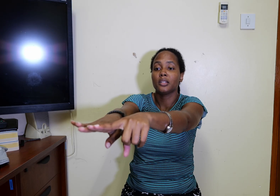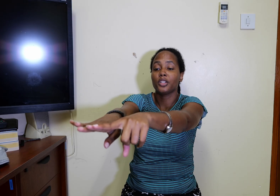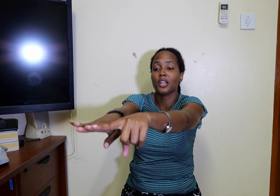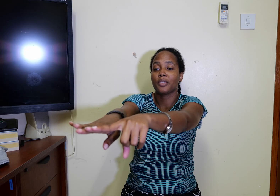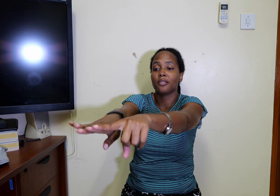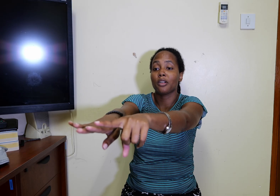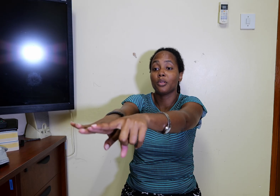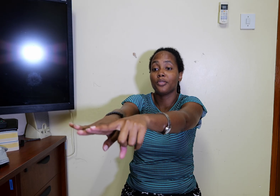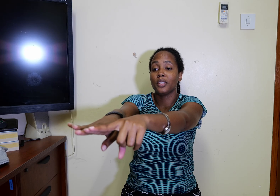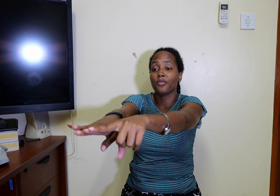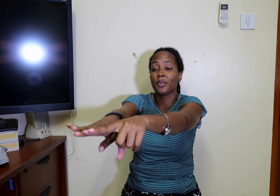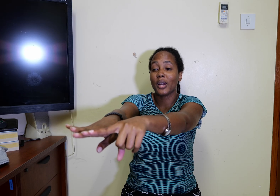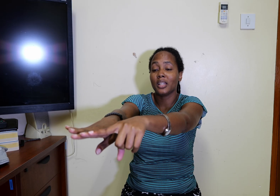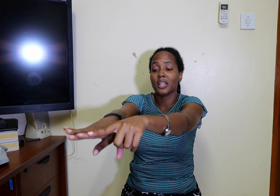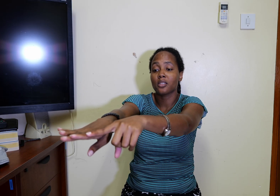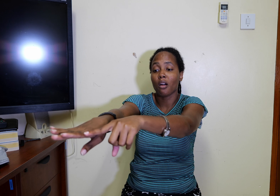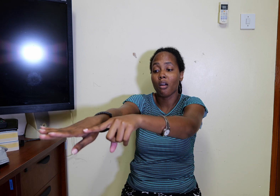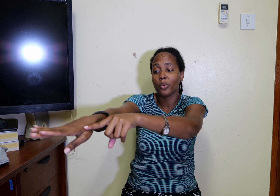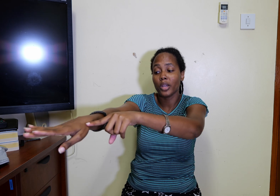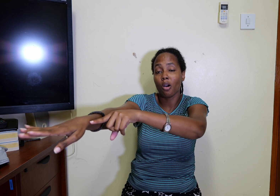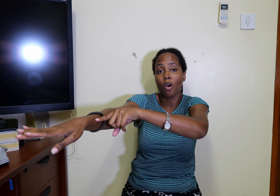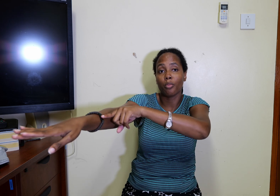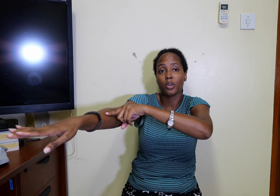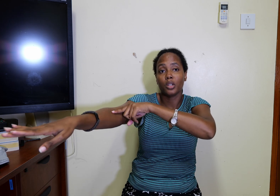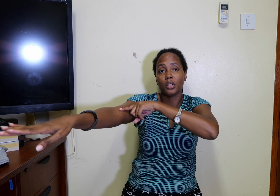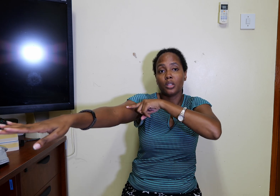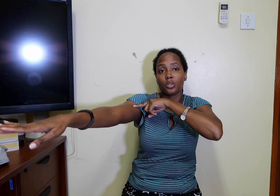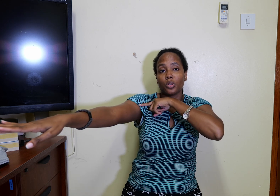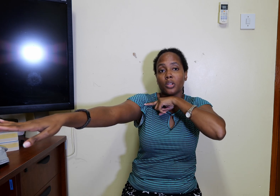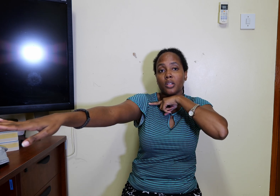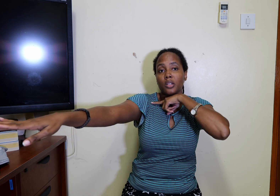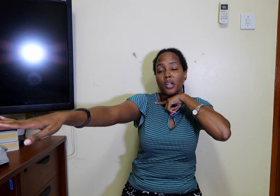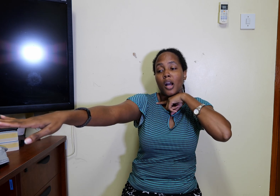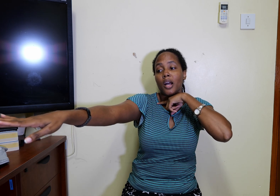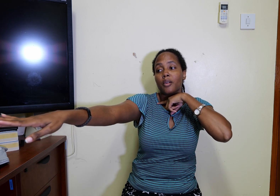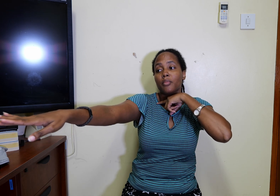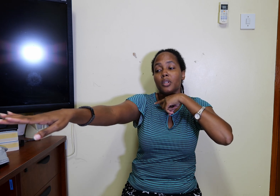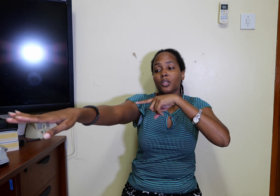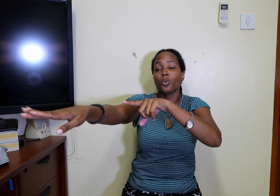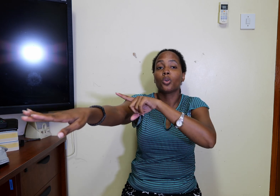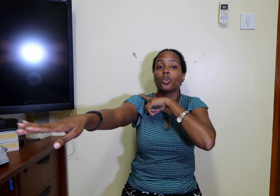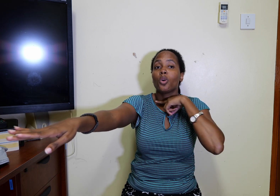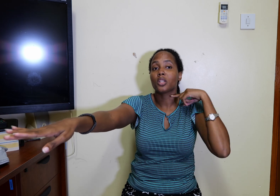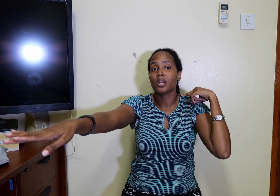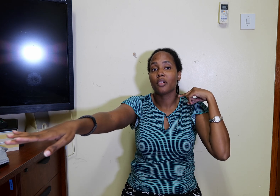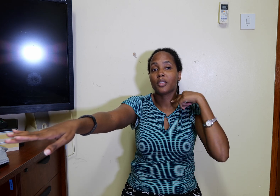your left hand from your right index all the way up to your arm. Don't cut yourself off at the